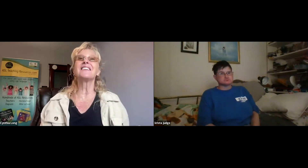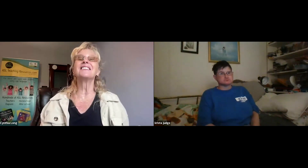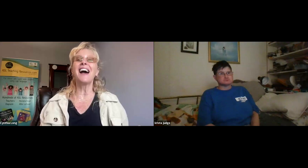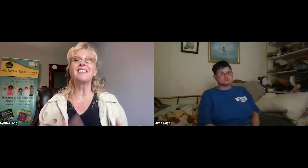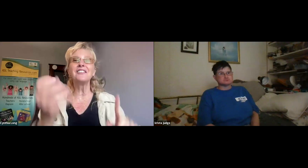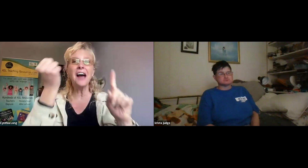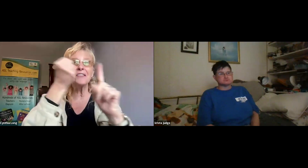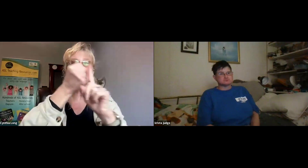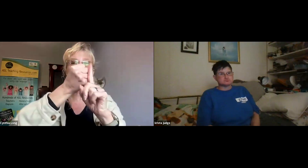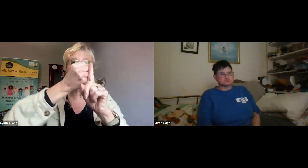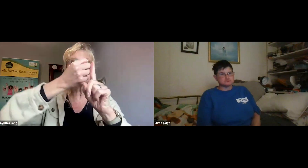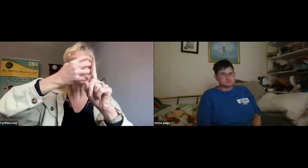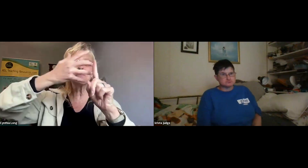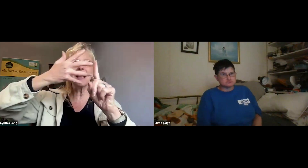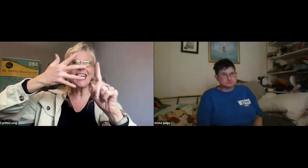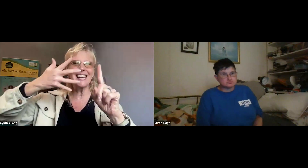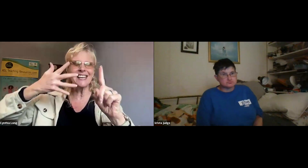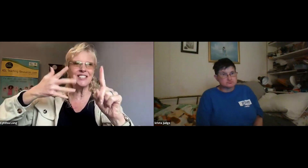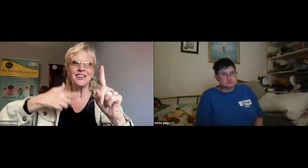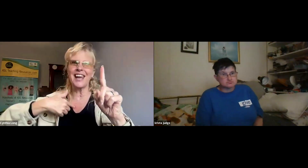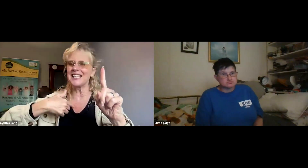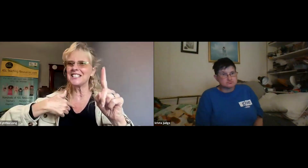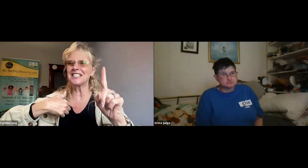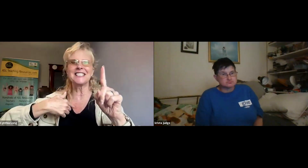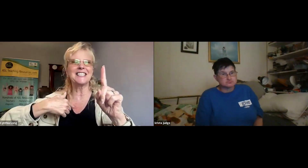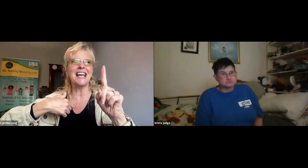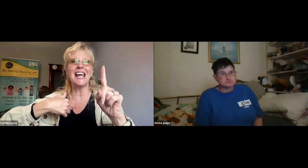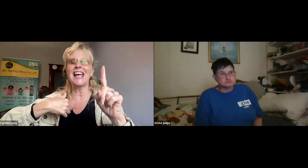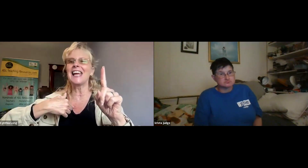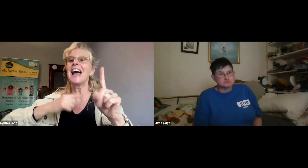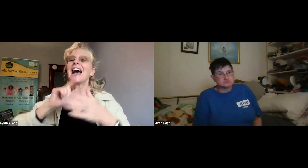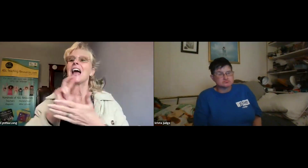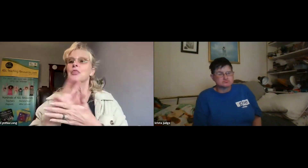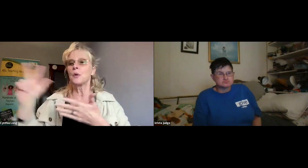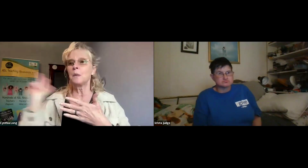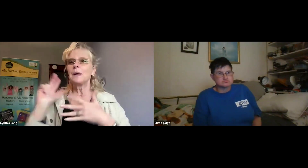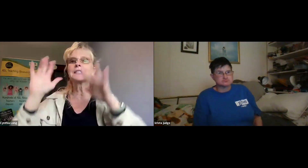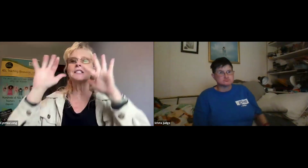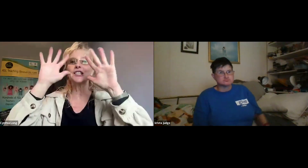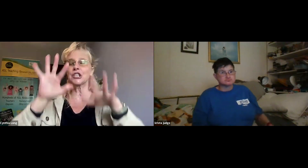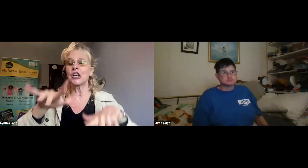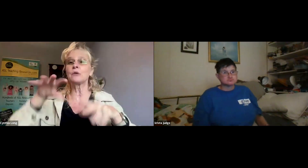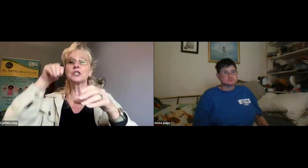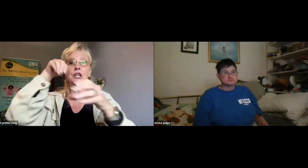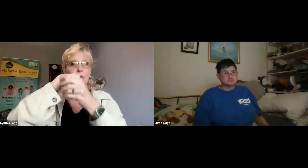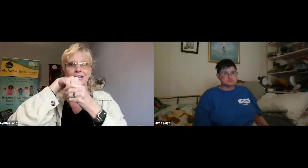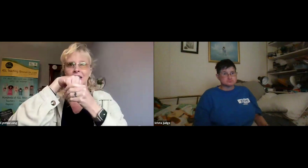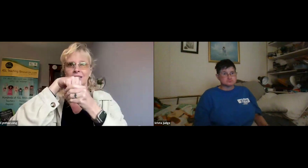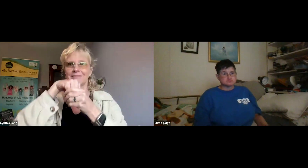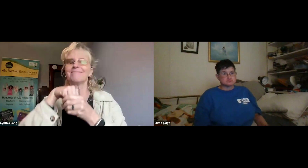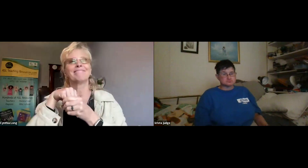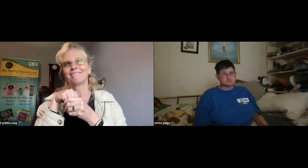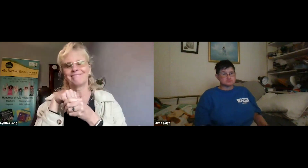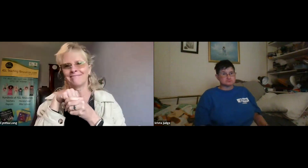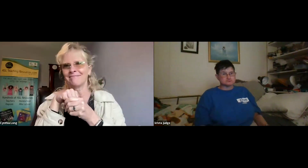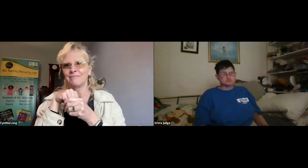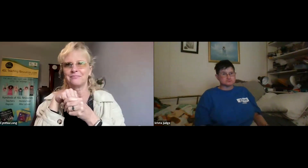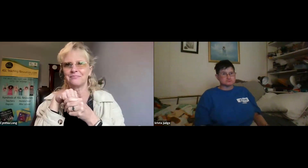Ah, so now you have to expand. You can't just say 3 weeks ago snowed